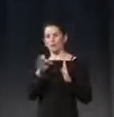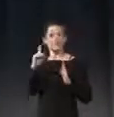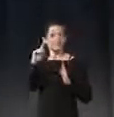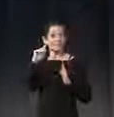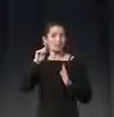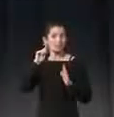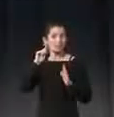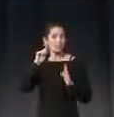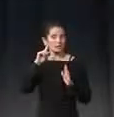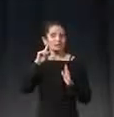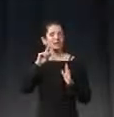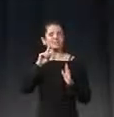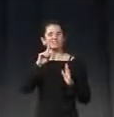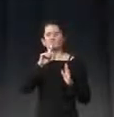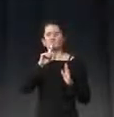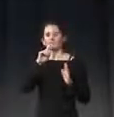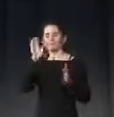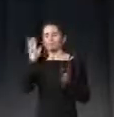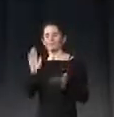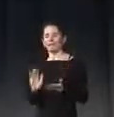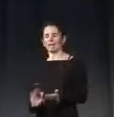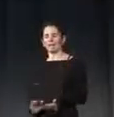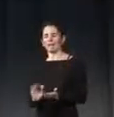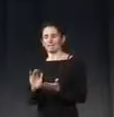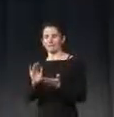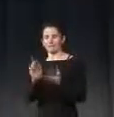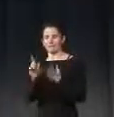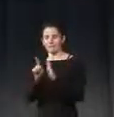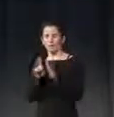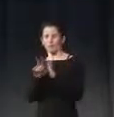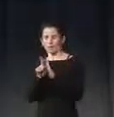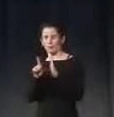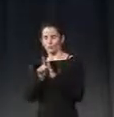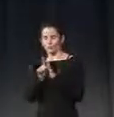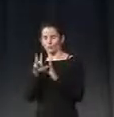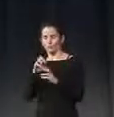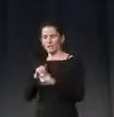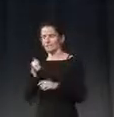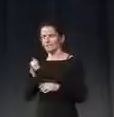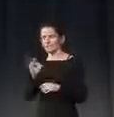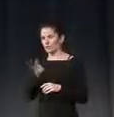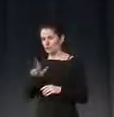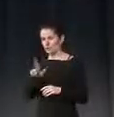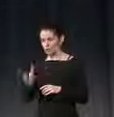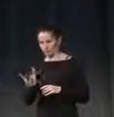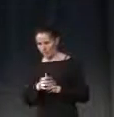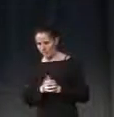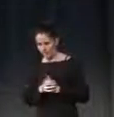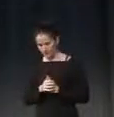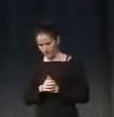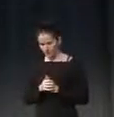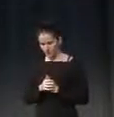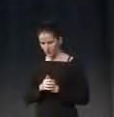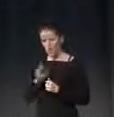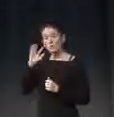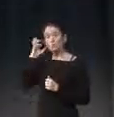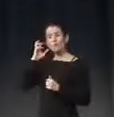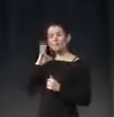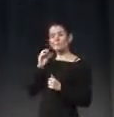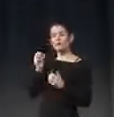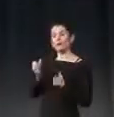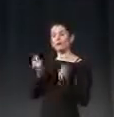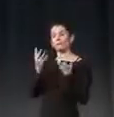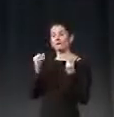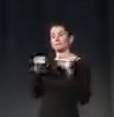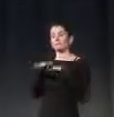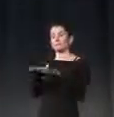arguing here that resonance continued to be very influential in other domains. In both radio and multiplex telephone systems, engineers began